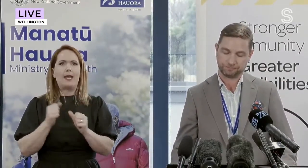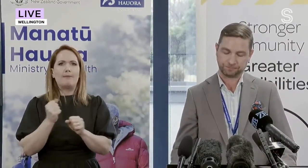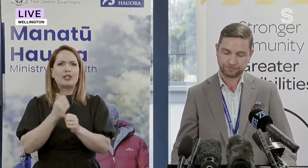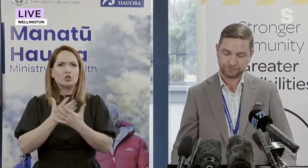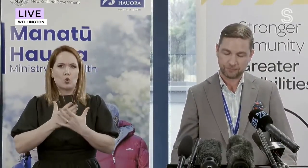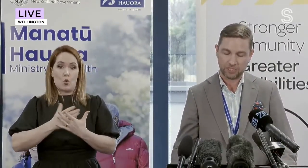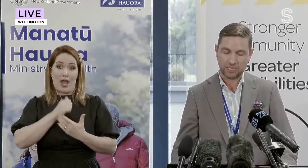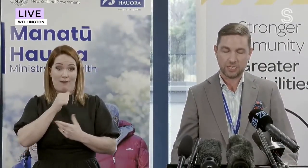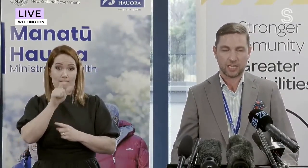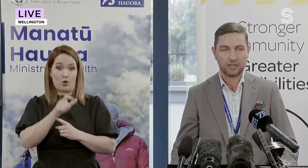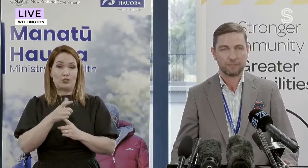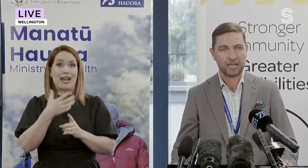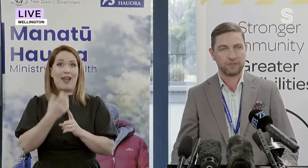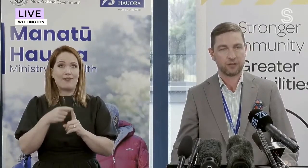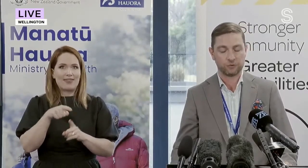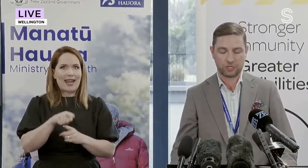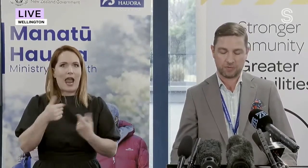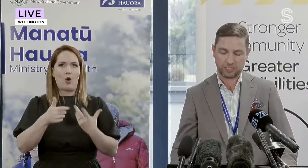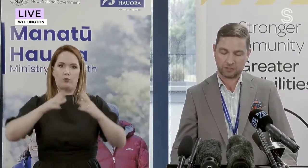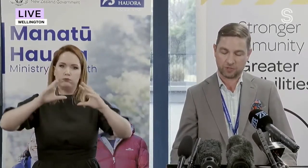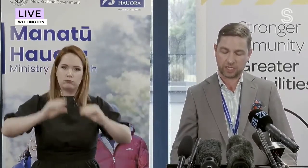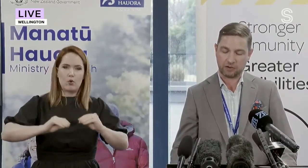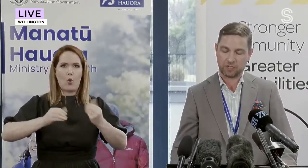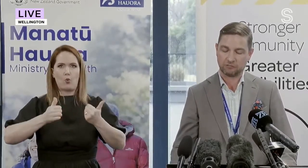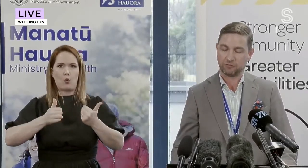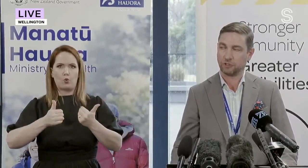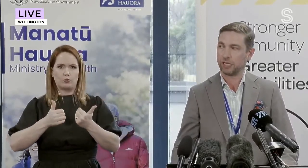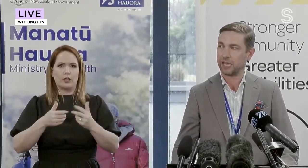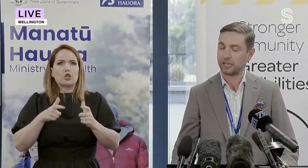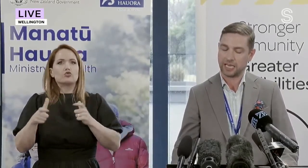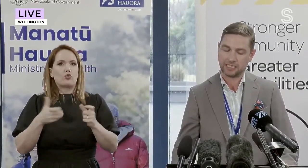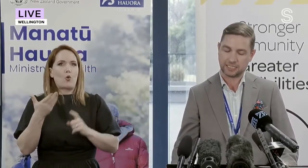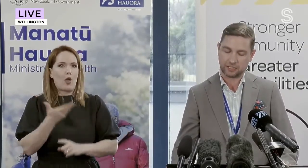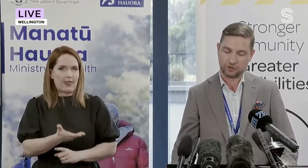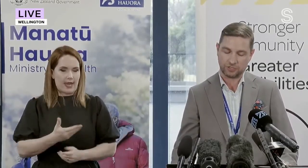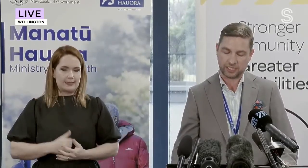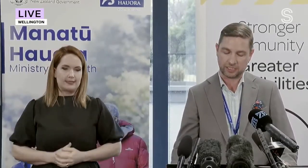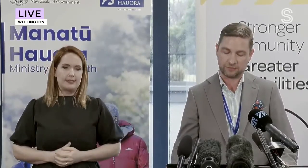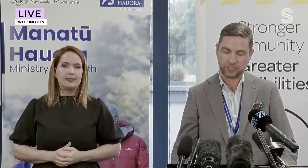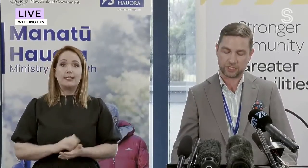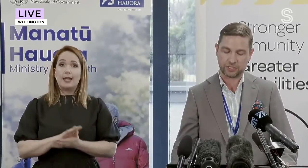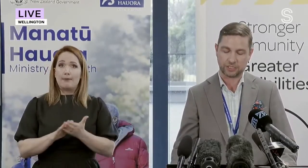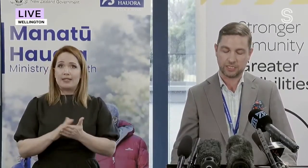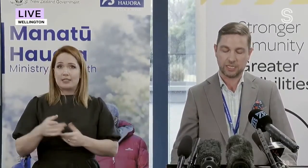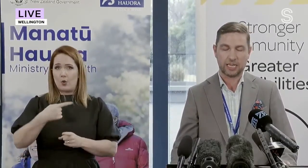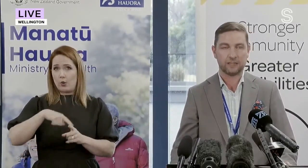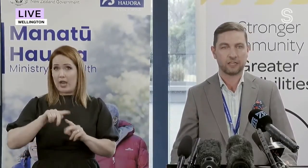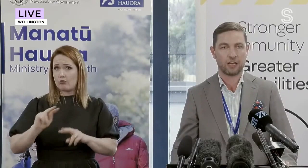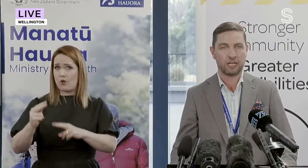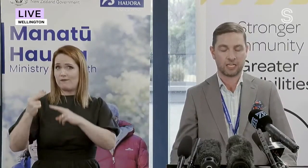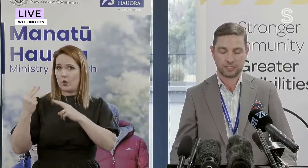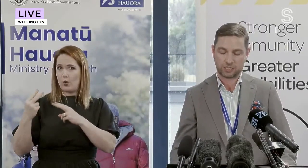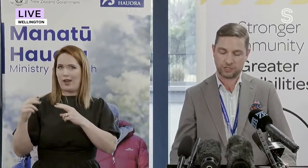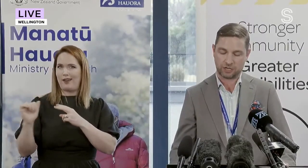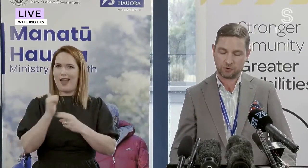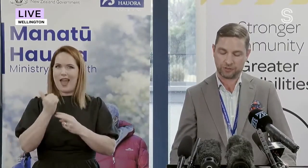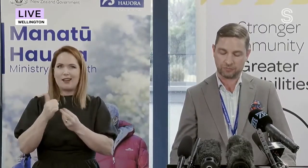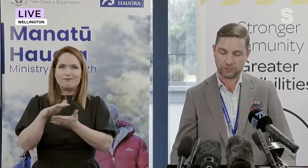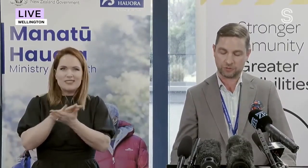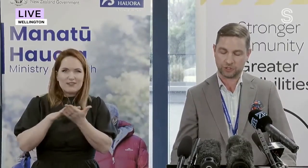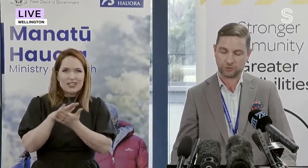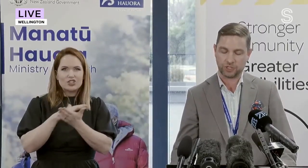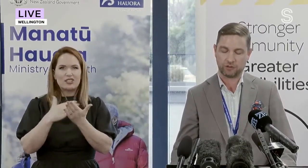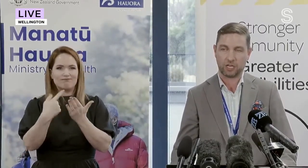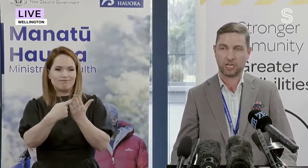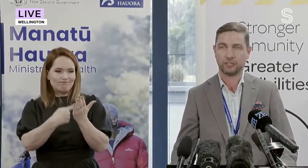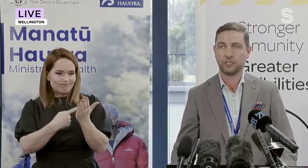control. Part of that also means that we are currently reviewing our case and context definitions and the guidelines associated with them